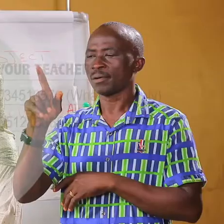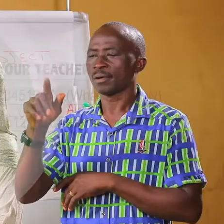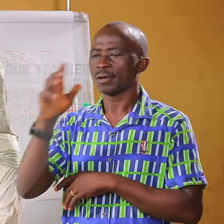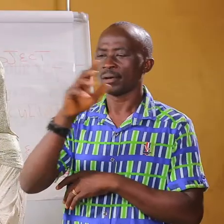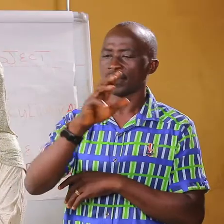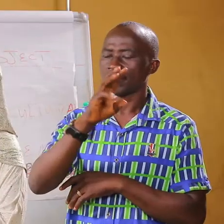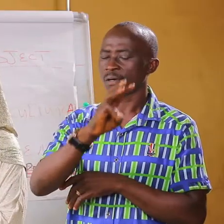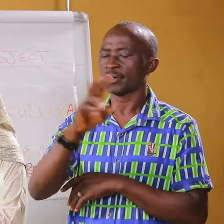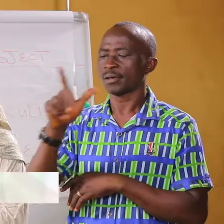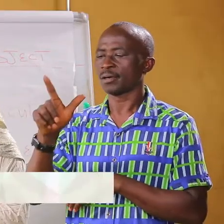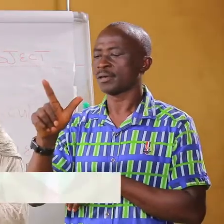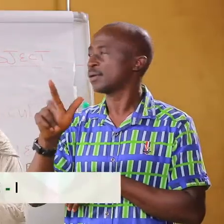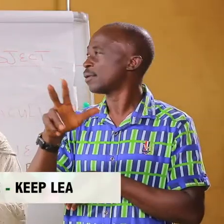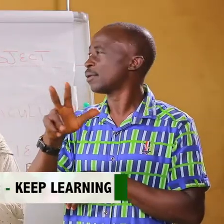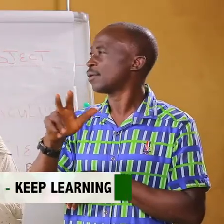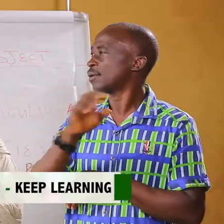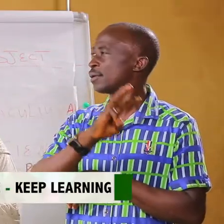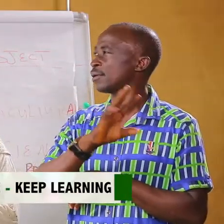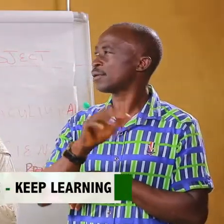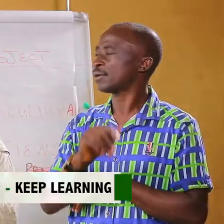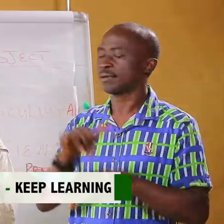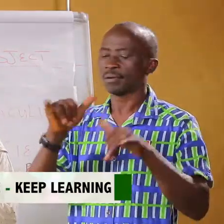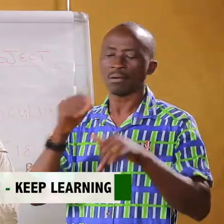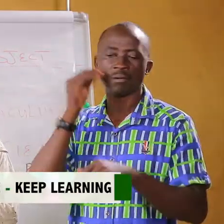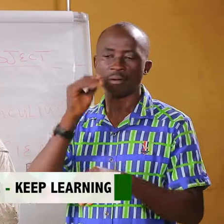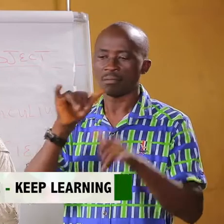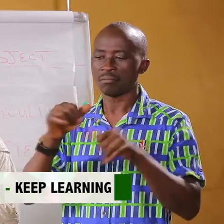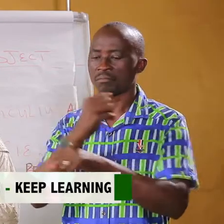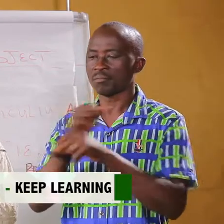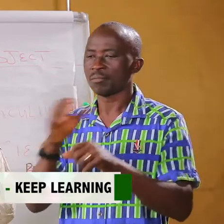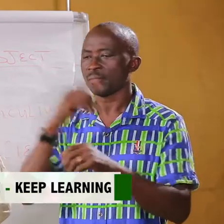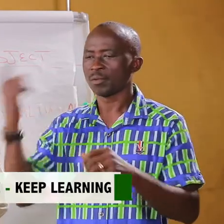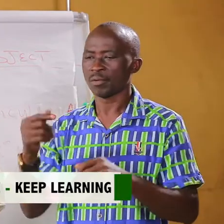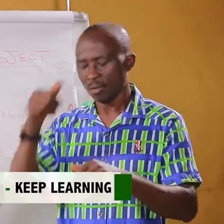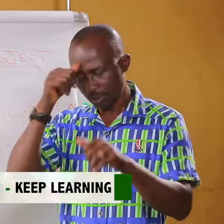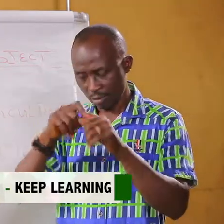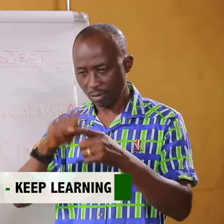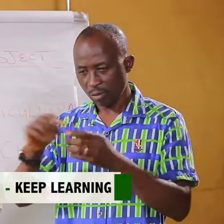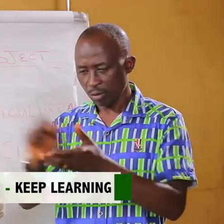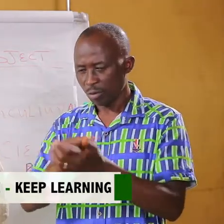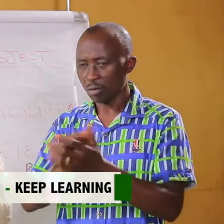63 65. Stay home, stay safe, and always remember